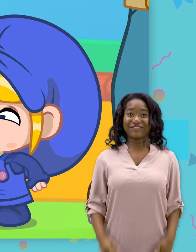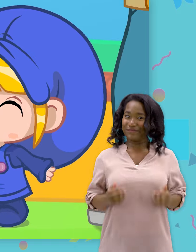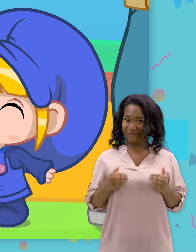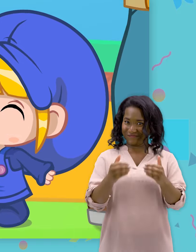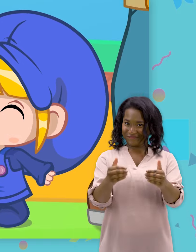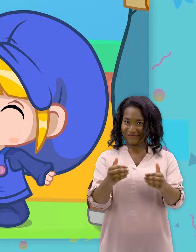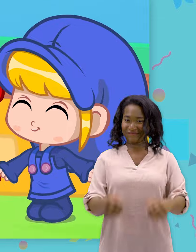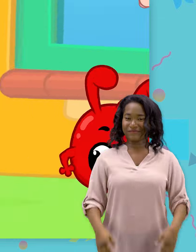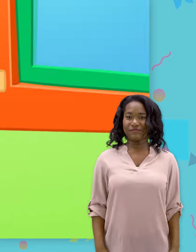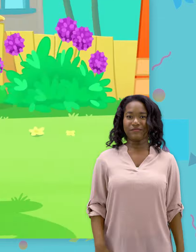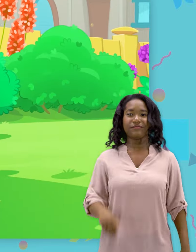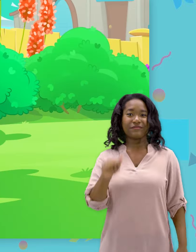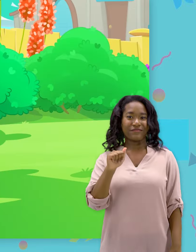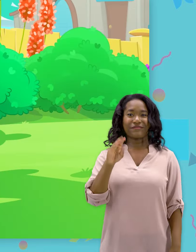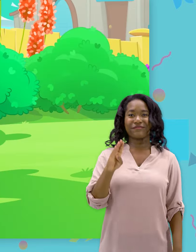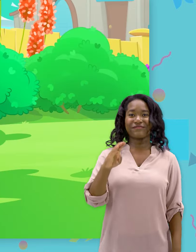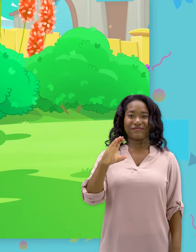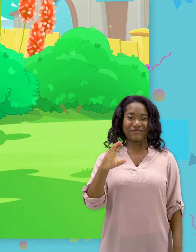Wow! Let's sing!